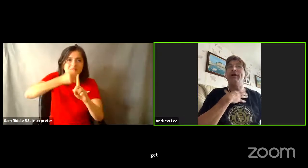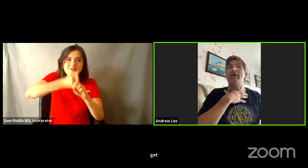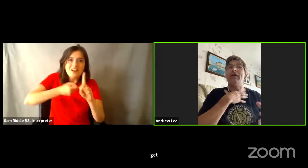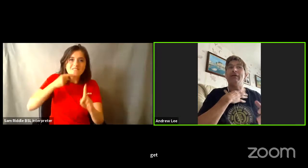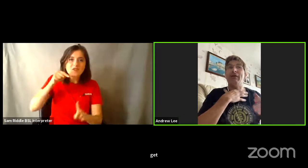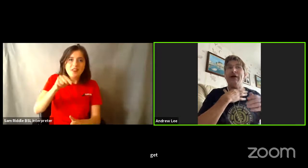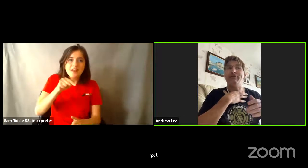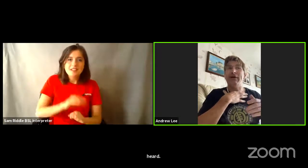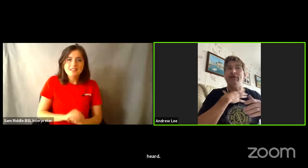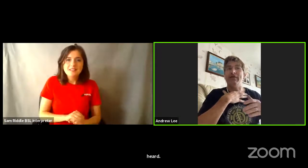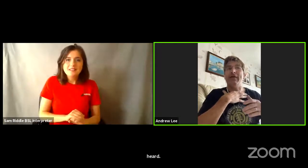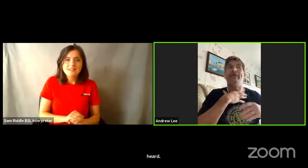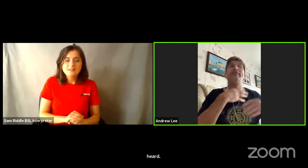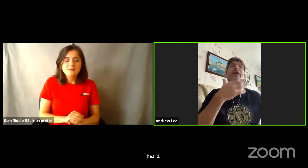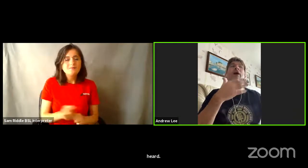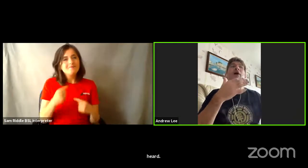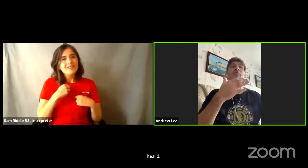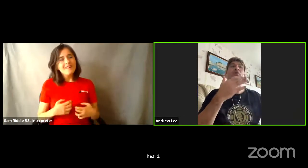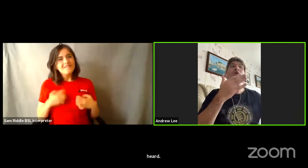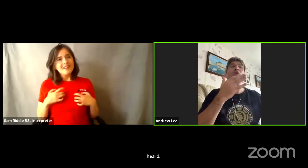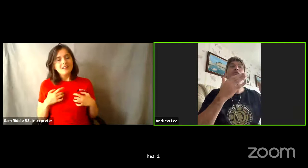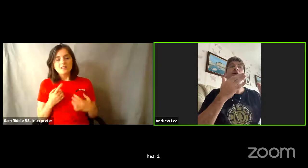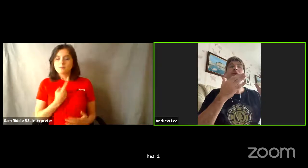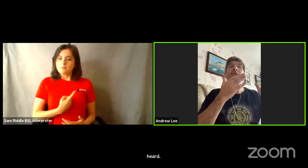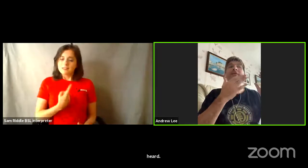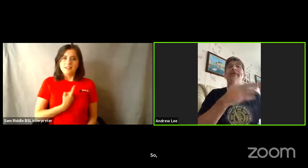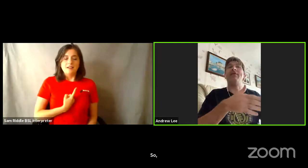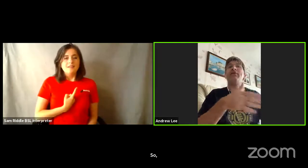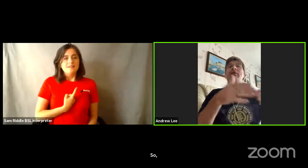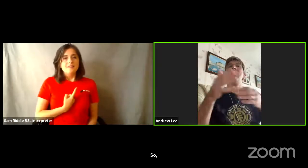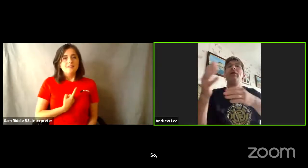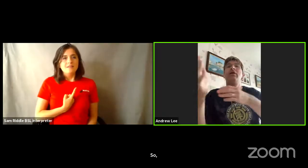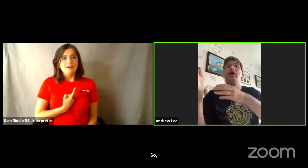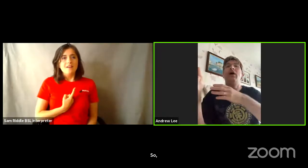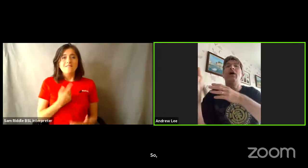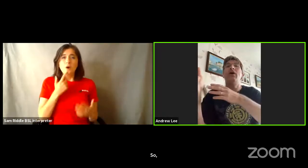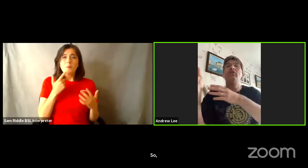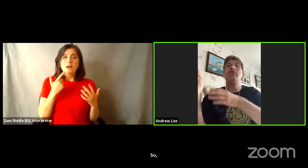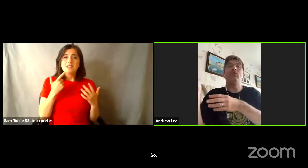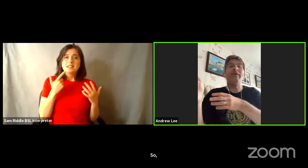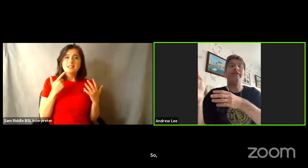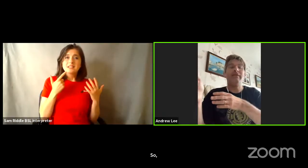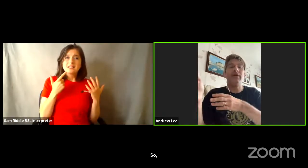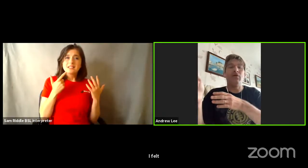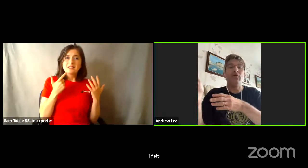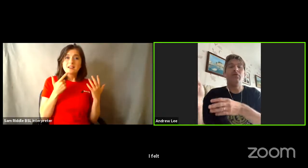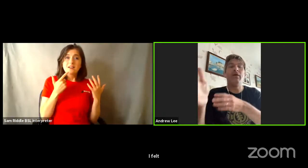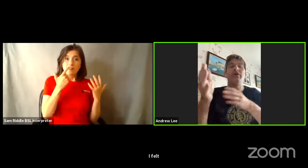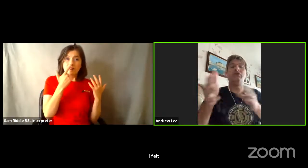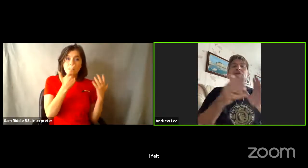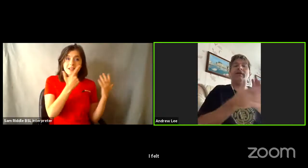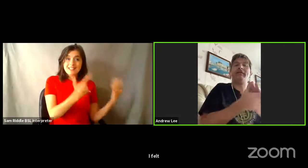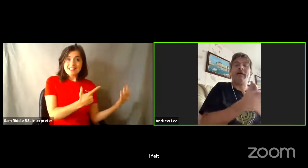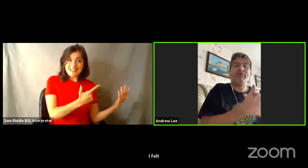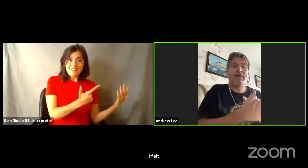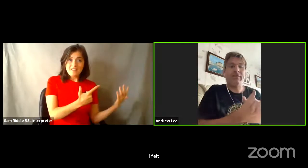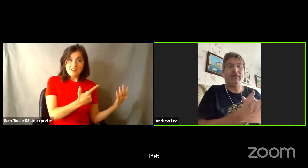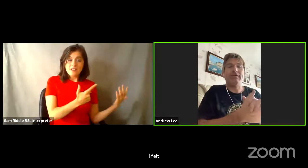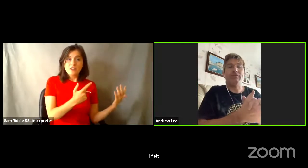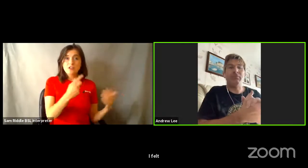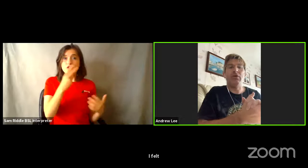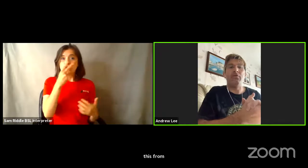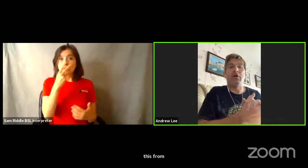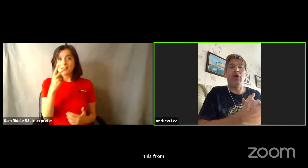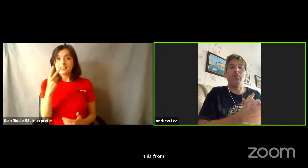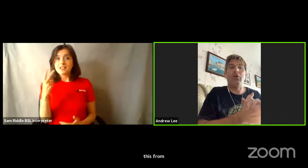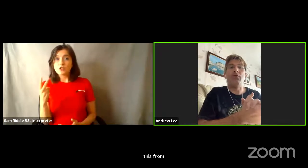I felt this from 7 to 22 when I joined the